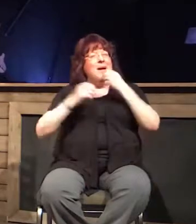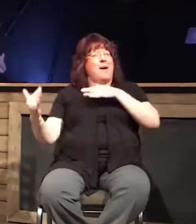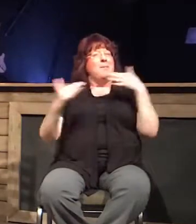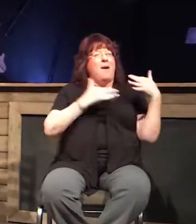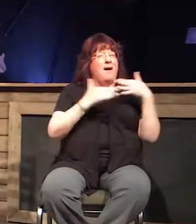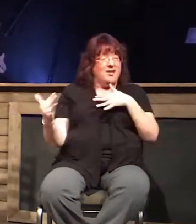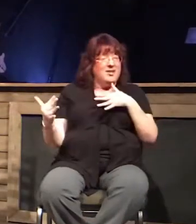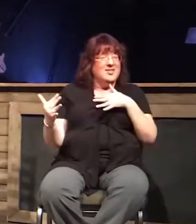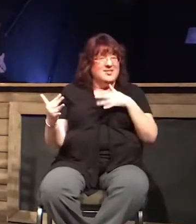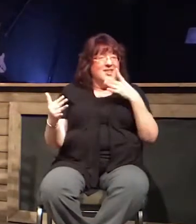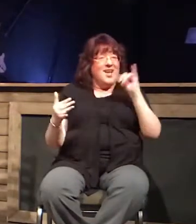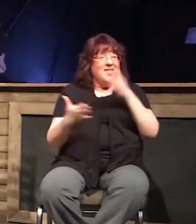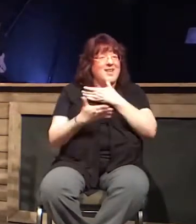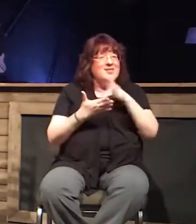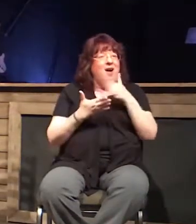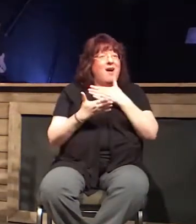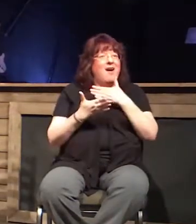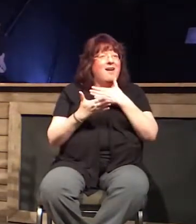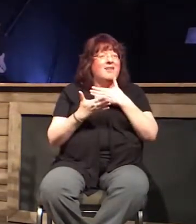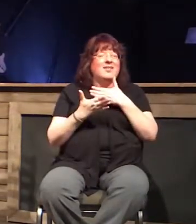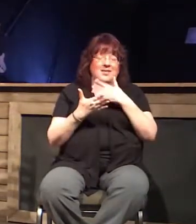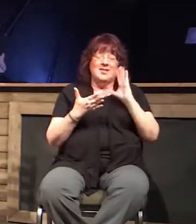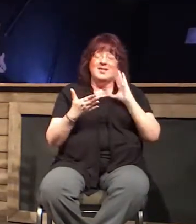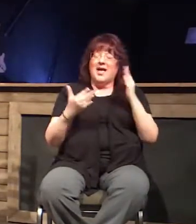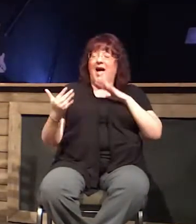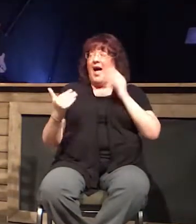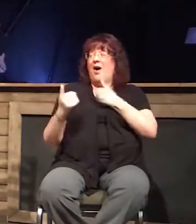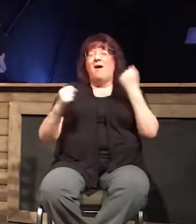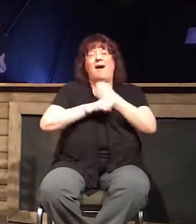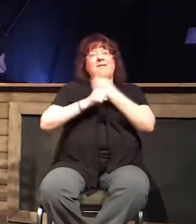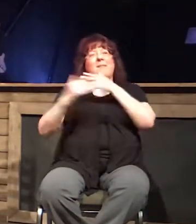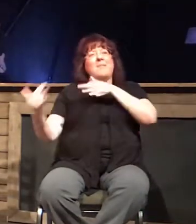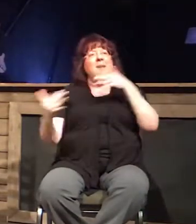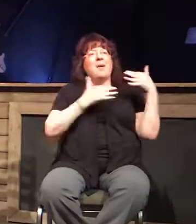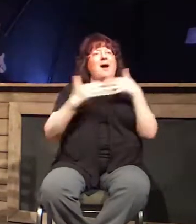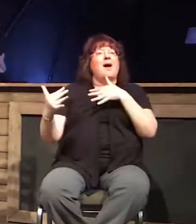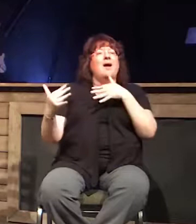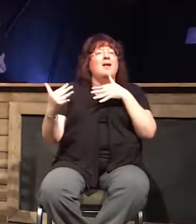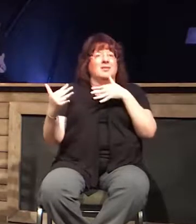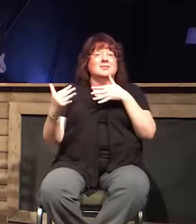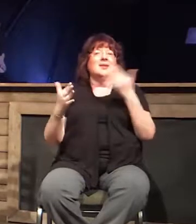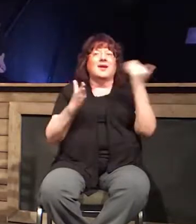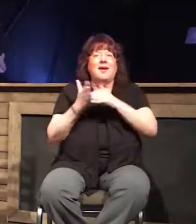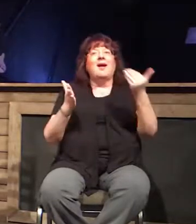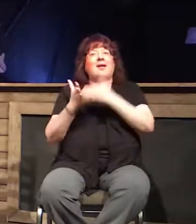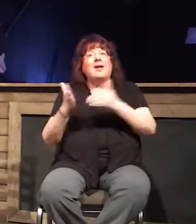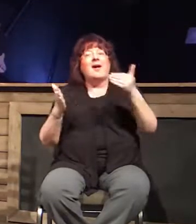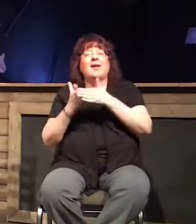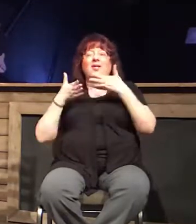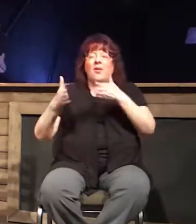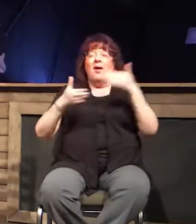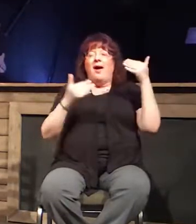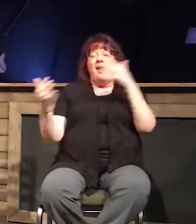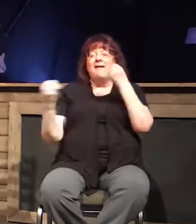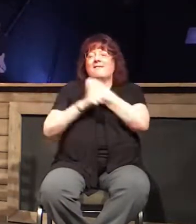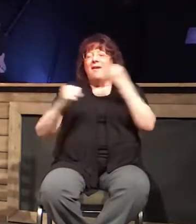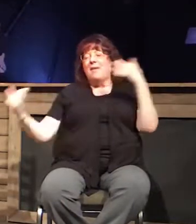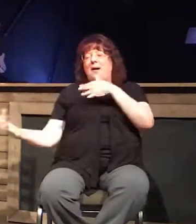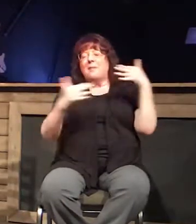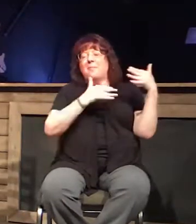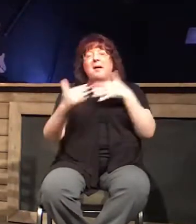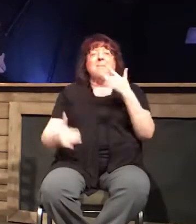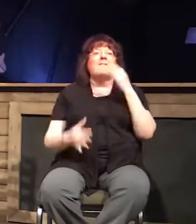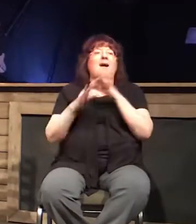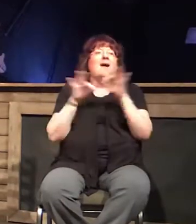Battles." You like that song? "This is how I fight my battles." We just do that over and over and over. "And this is how I fight my battles."